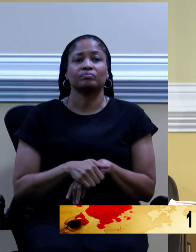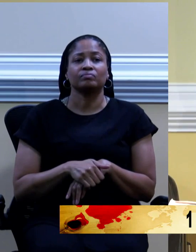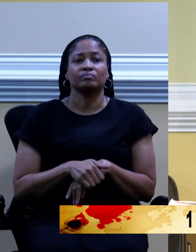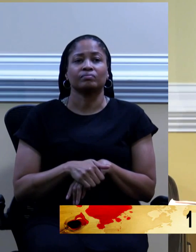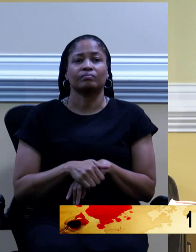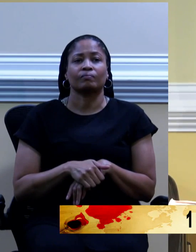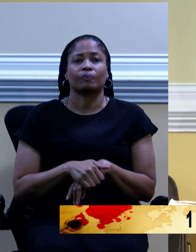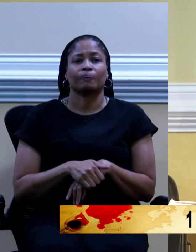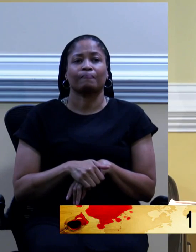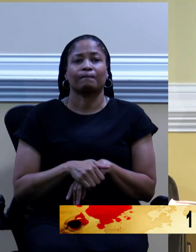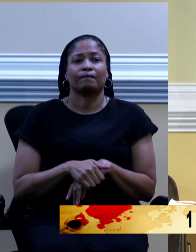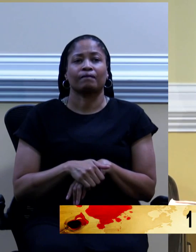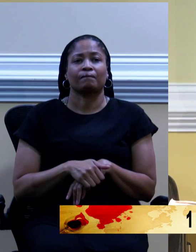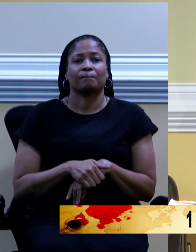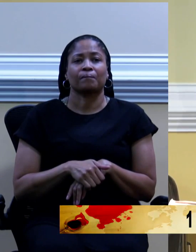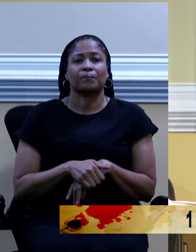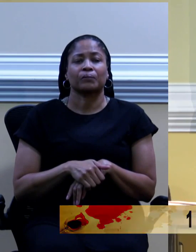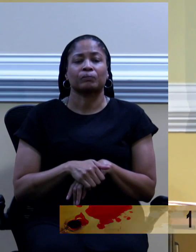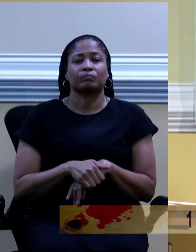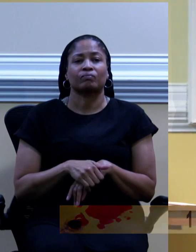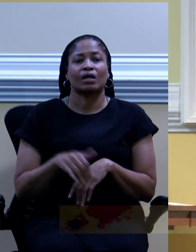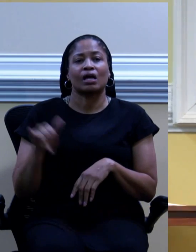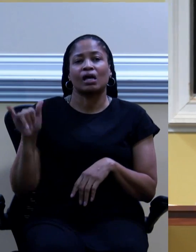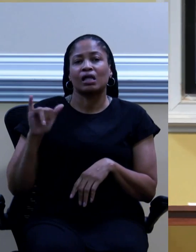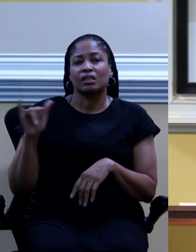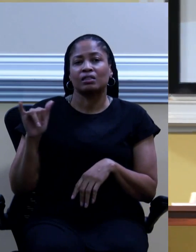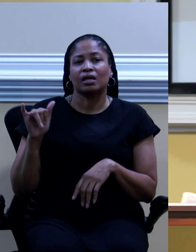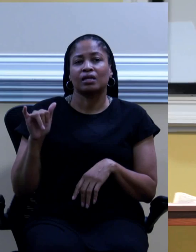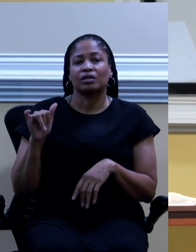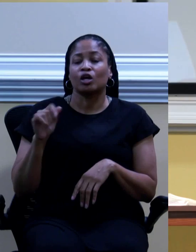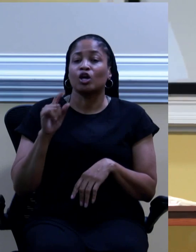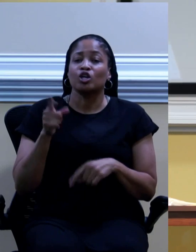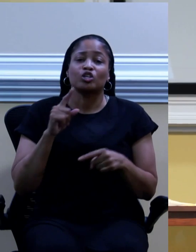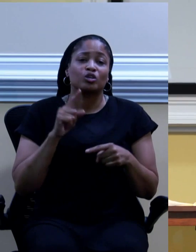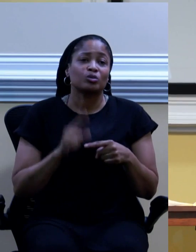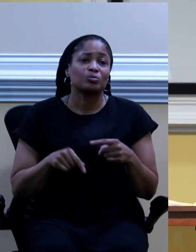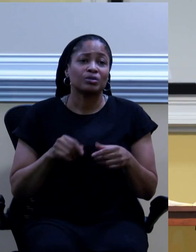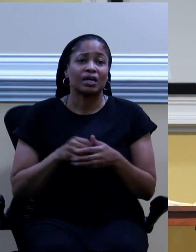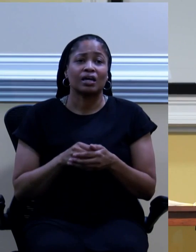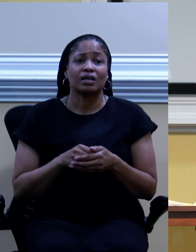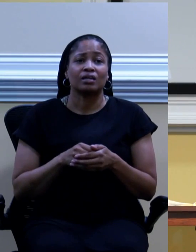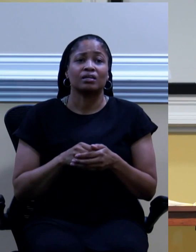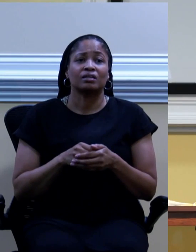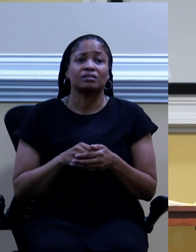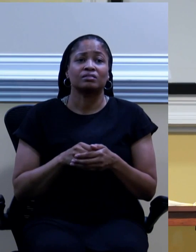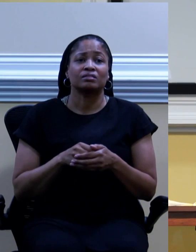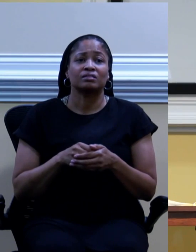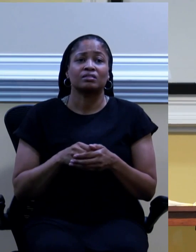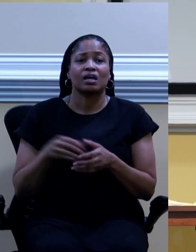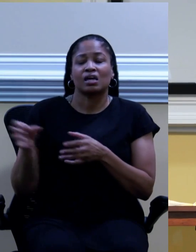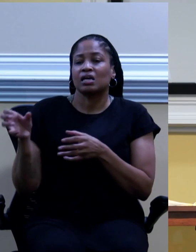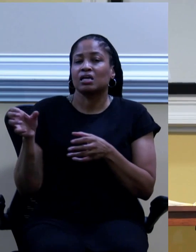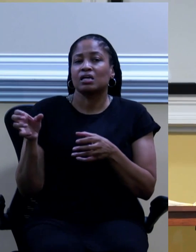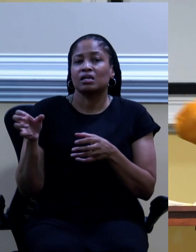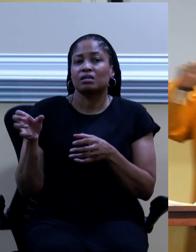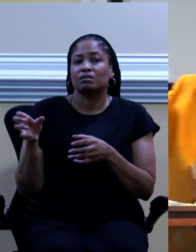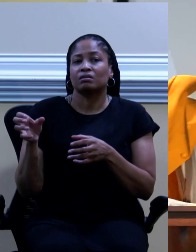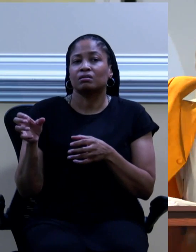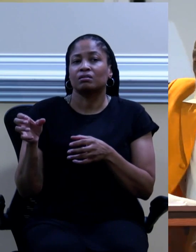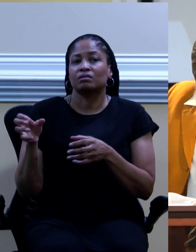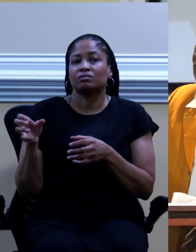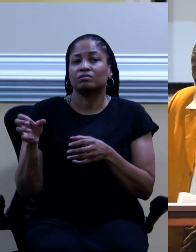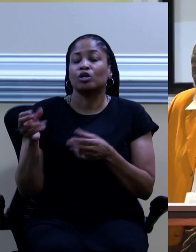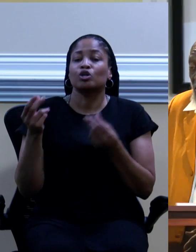So just like you couldn't take part of the circumcision, so all the Hebrews were circumcised when they put the